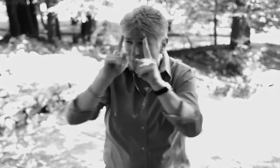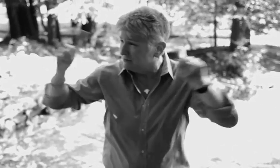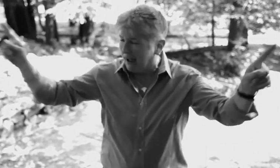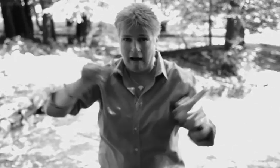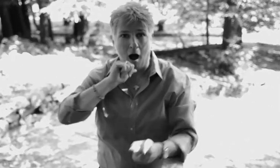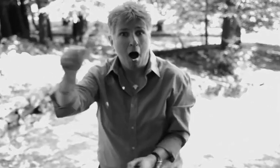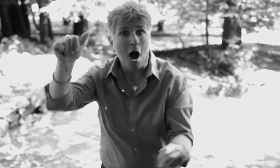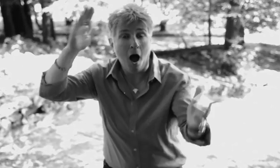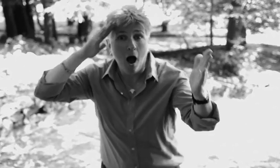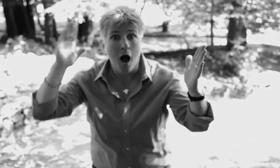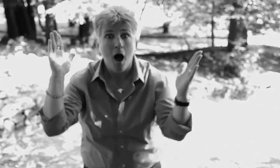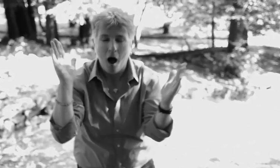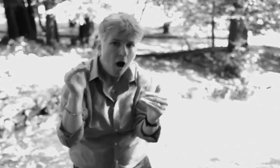bittersweet this would